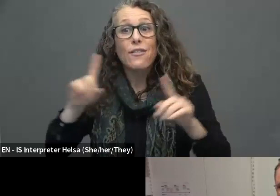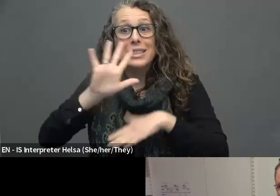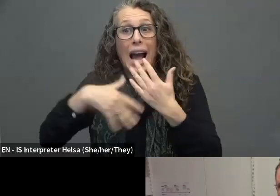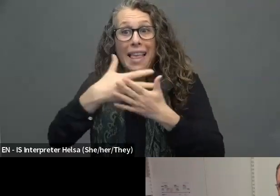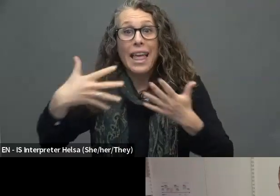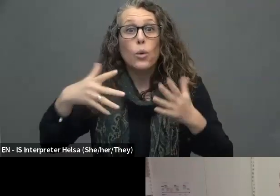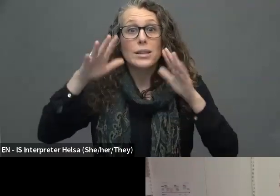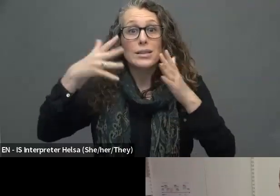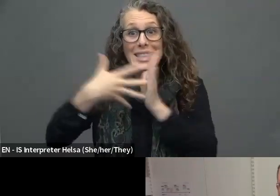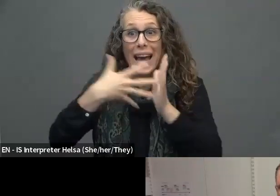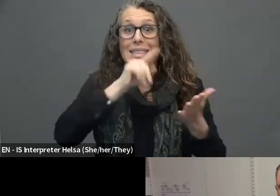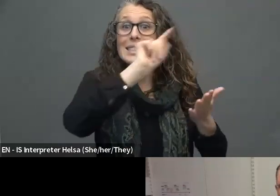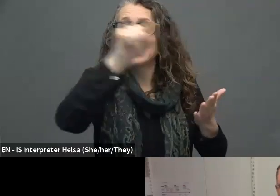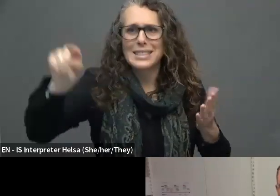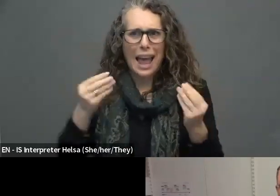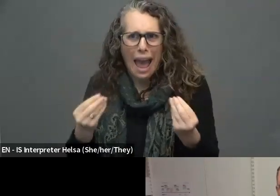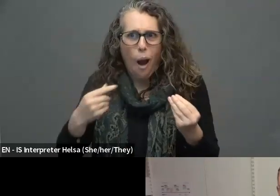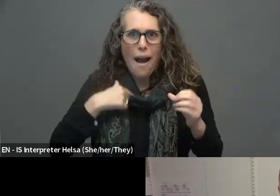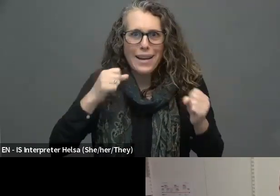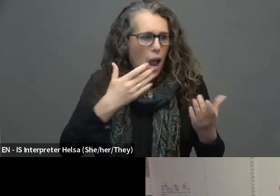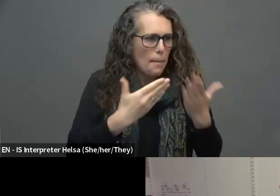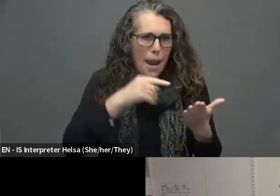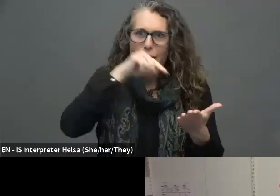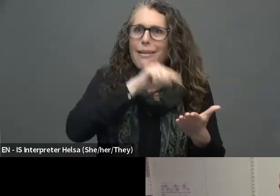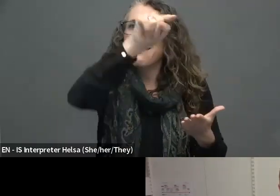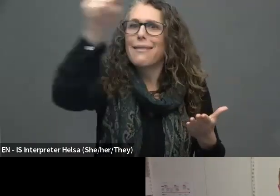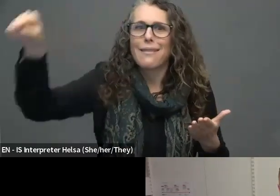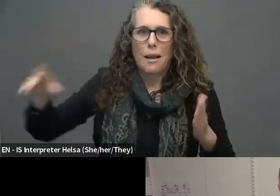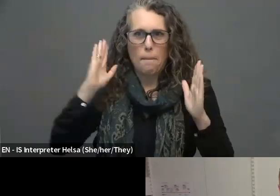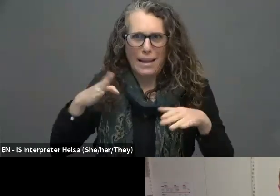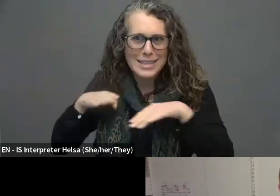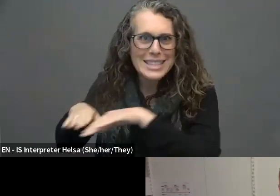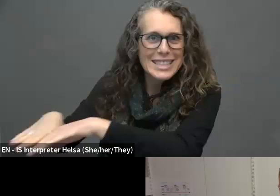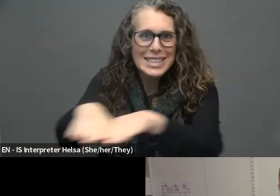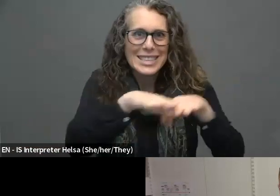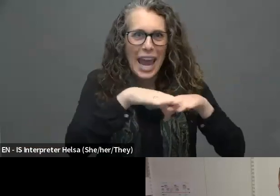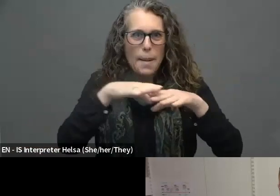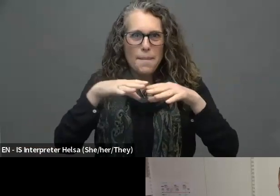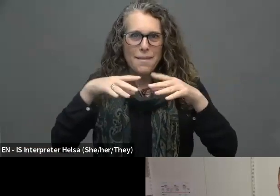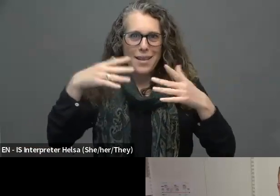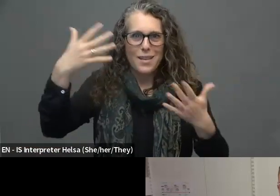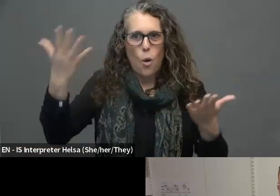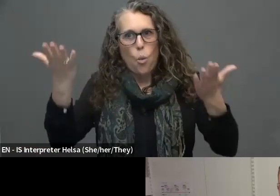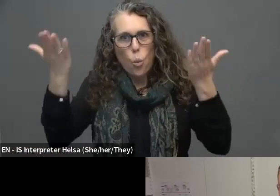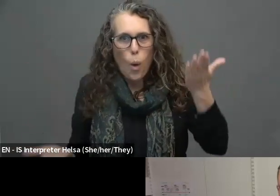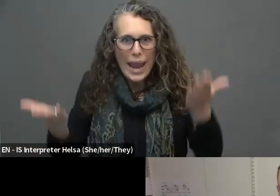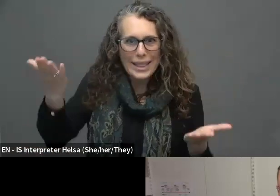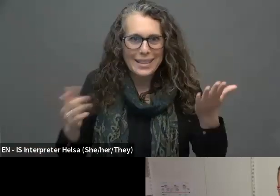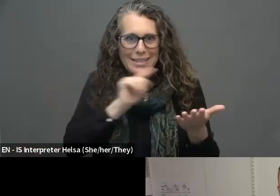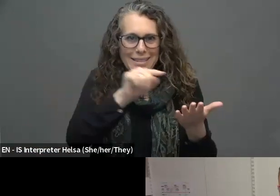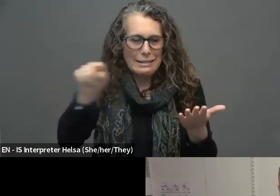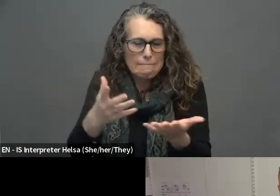cross-linguistic comparison? So that's my question, and thank you for the presentation, which was super. Thank you.